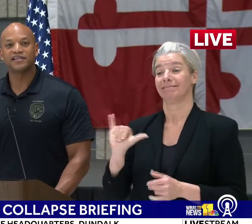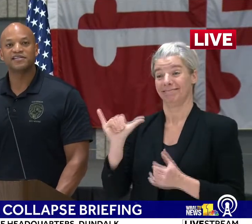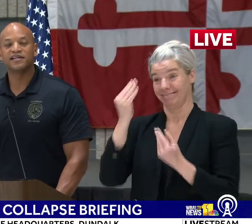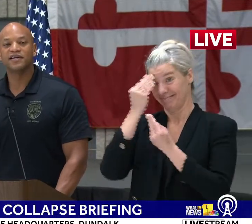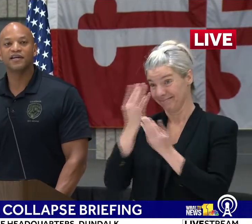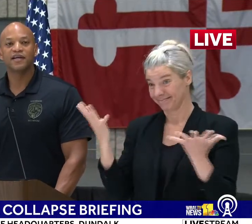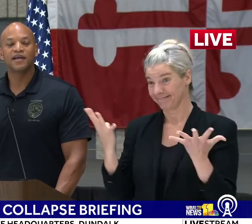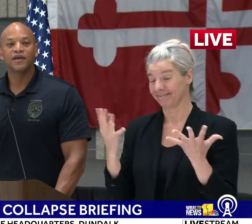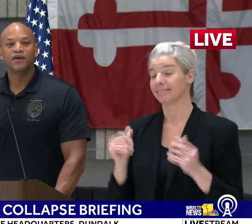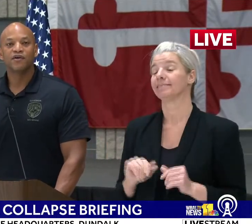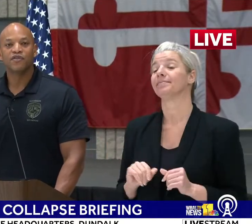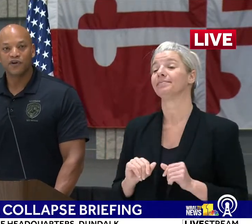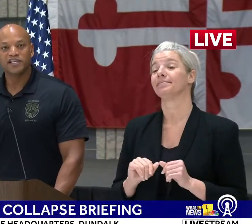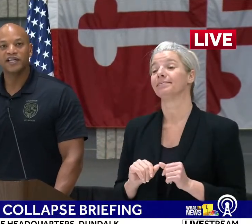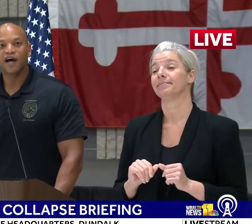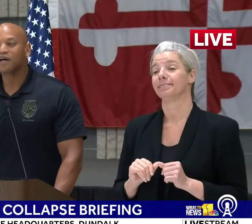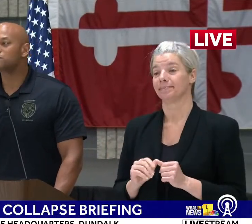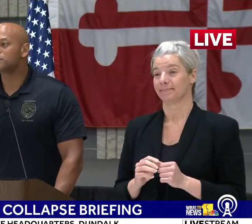about that is this: